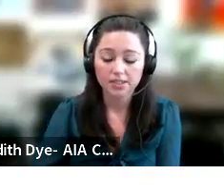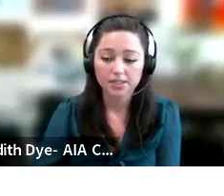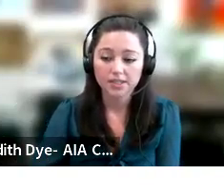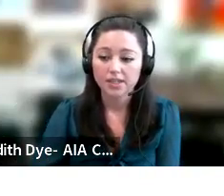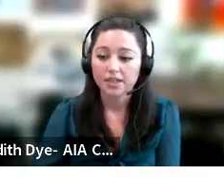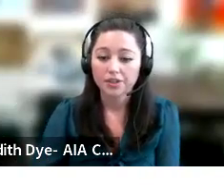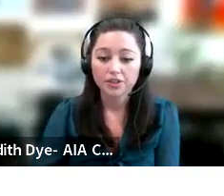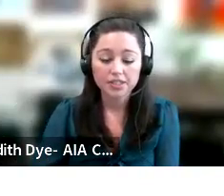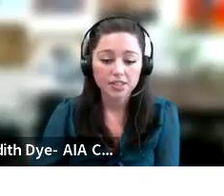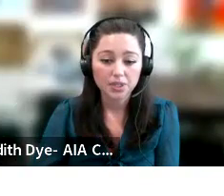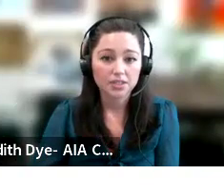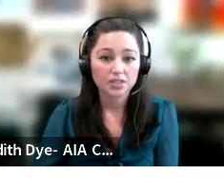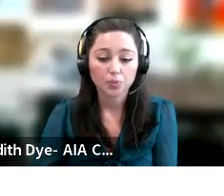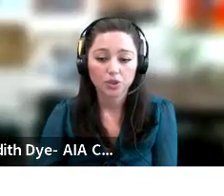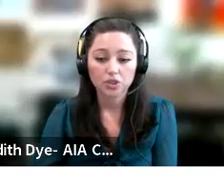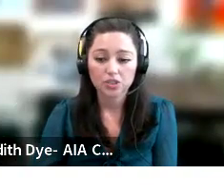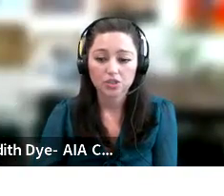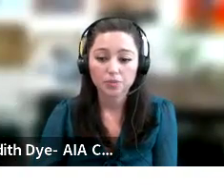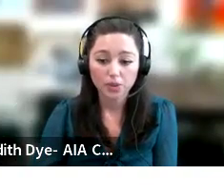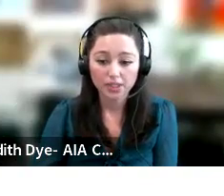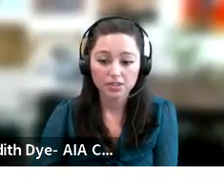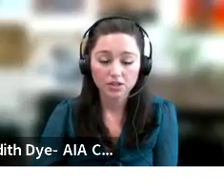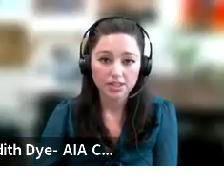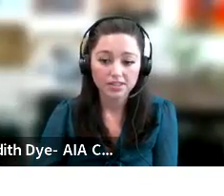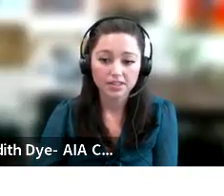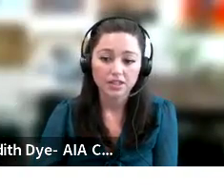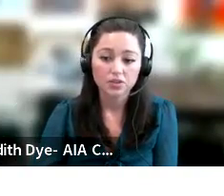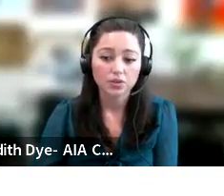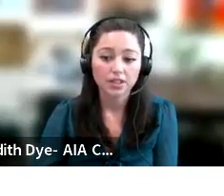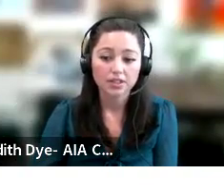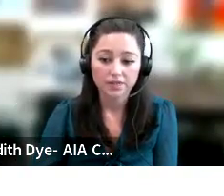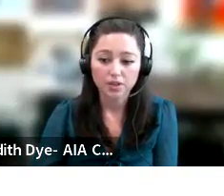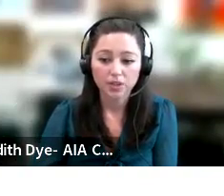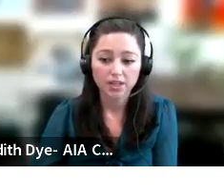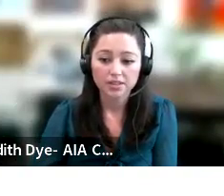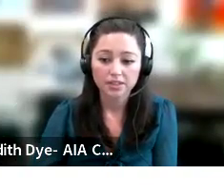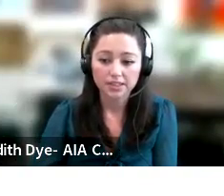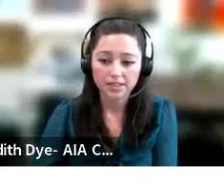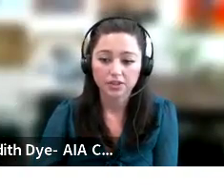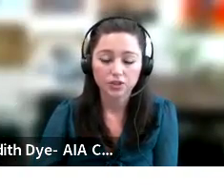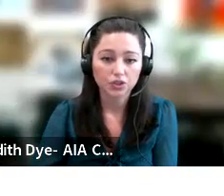was advertised. 36 pieces were purchased from 26 artists, totaling